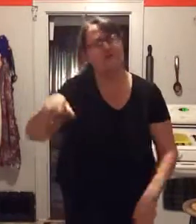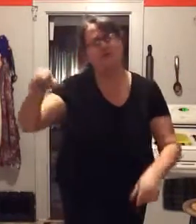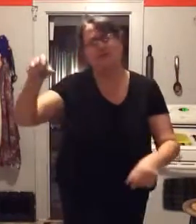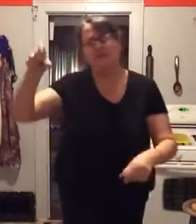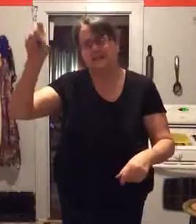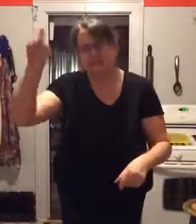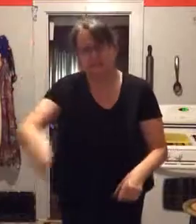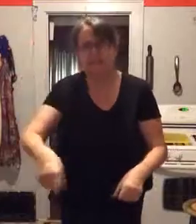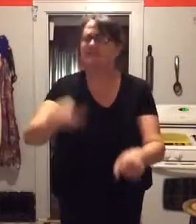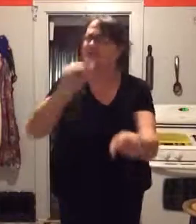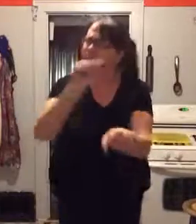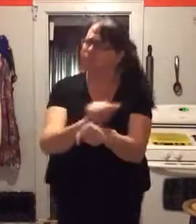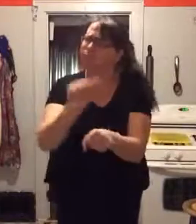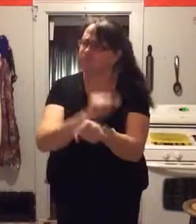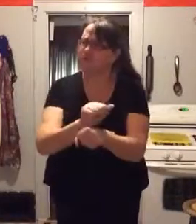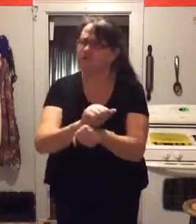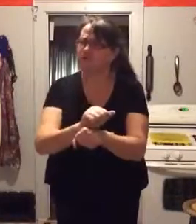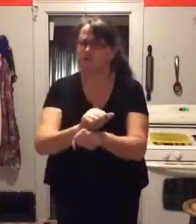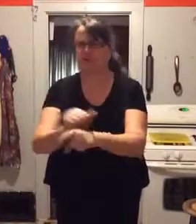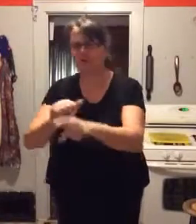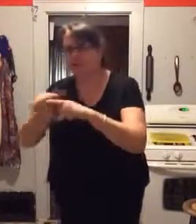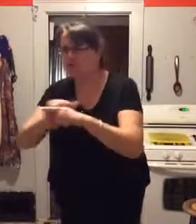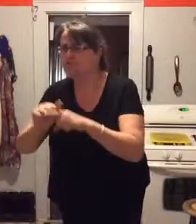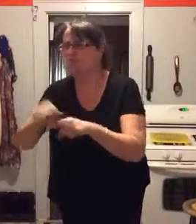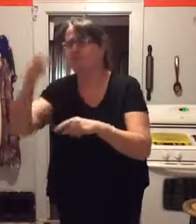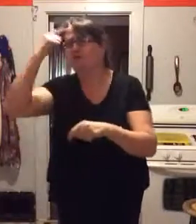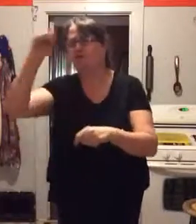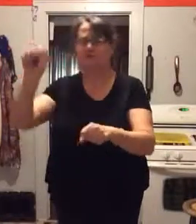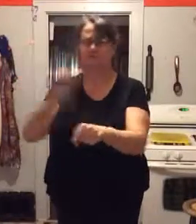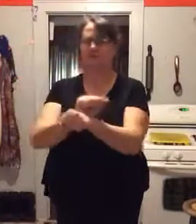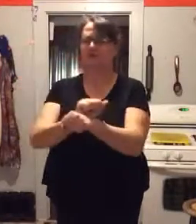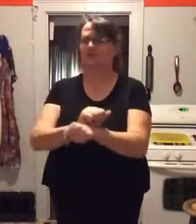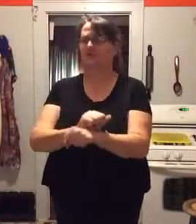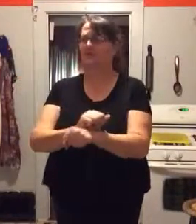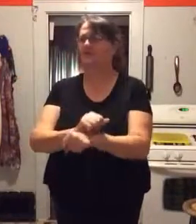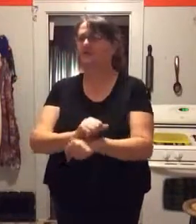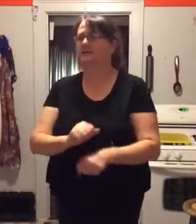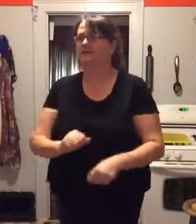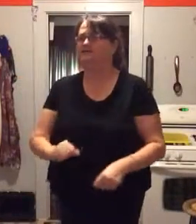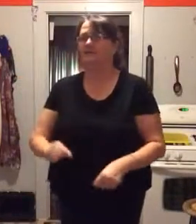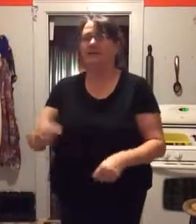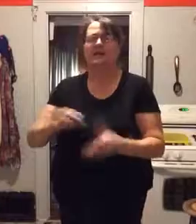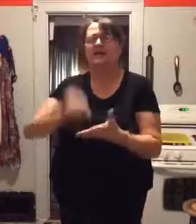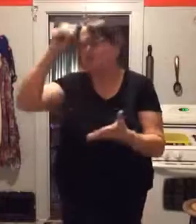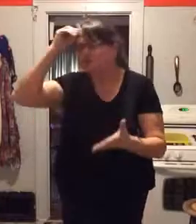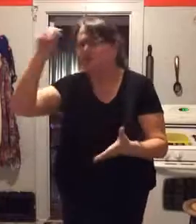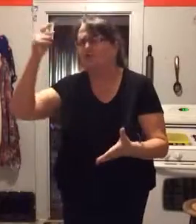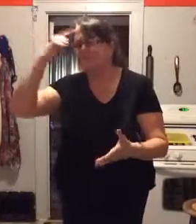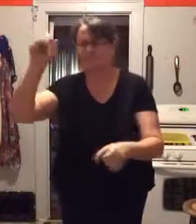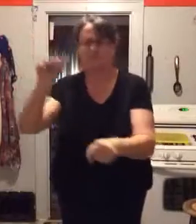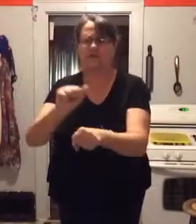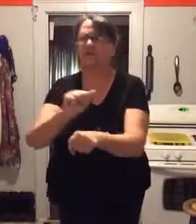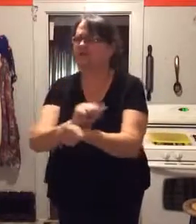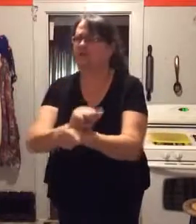for your own life and your own future. What you make of your education will decide